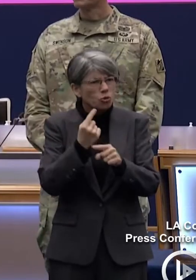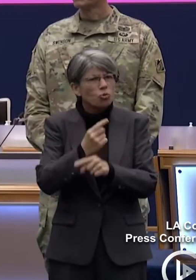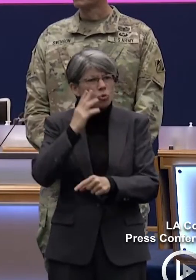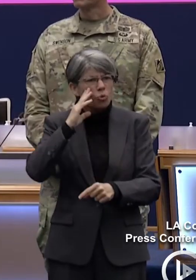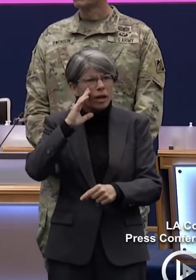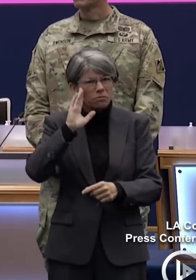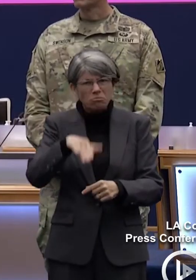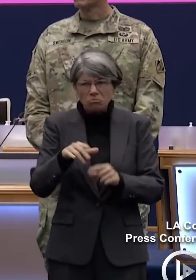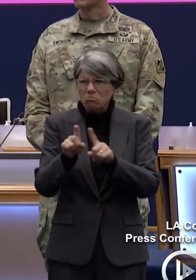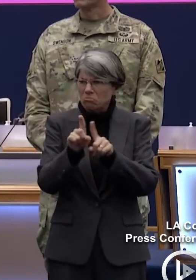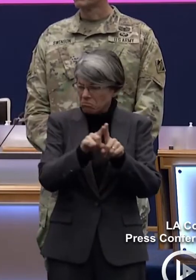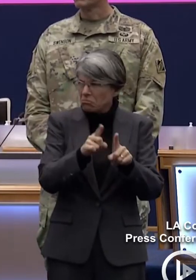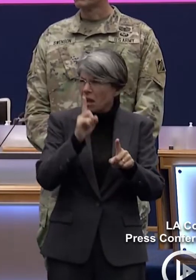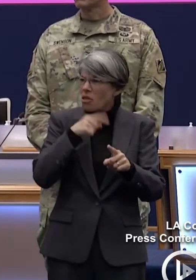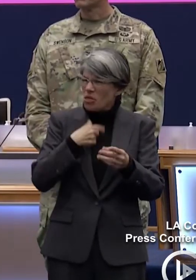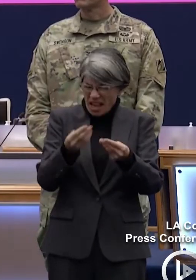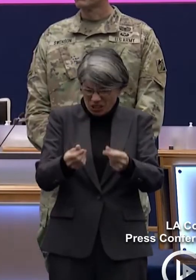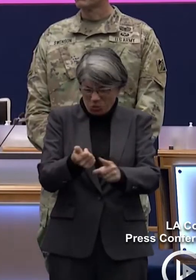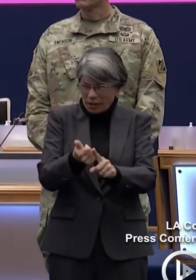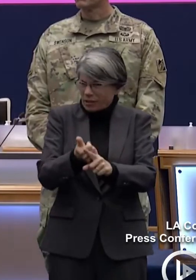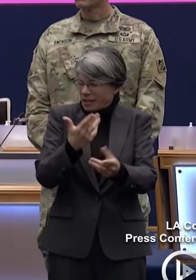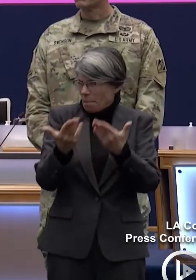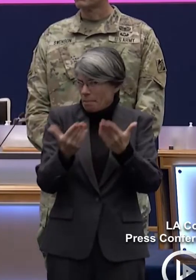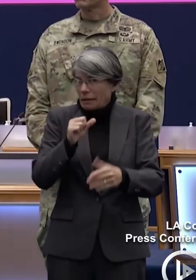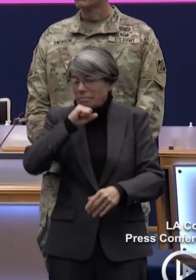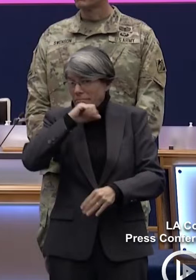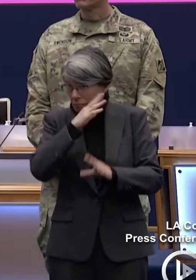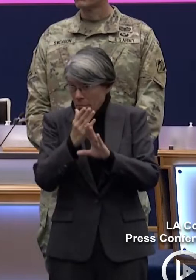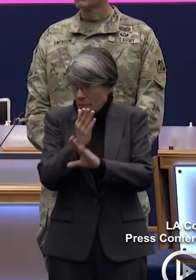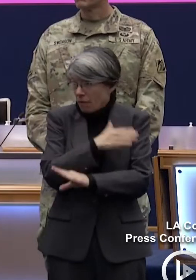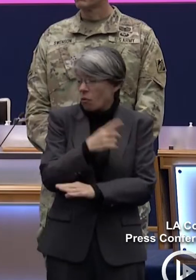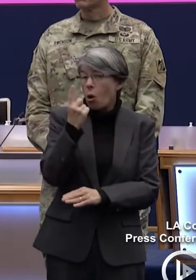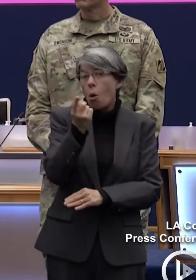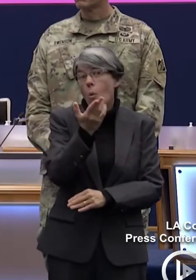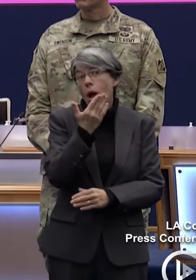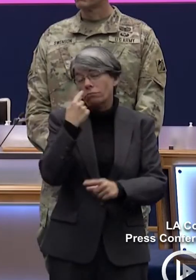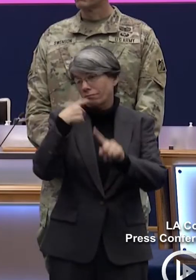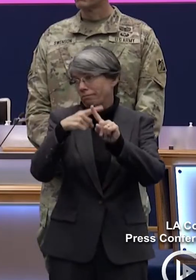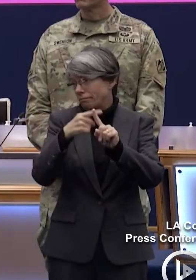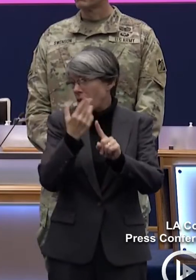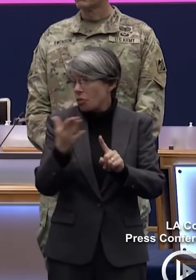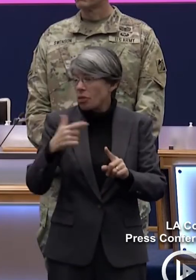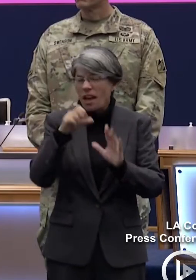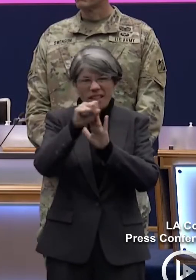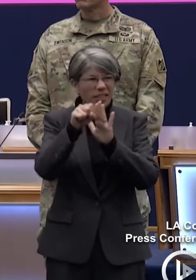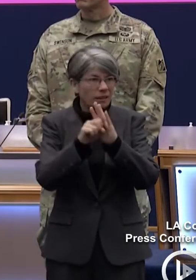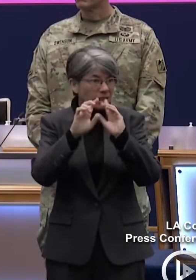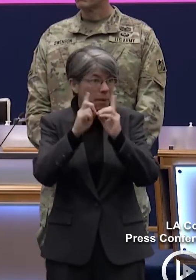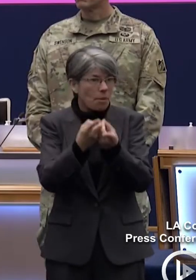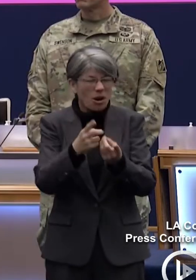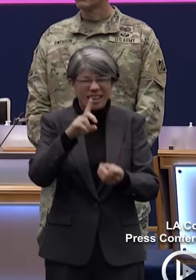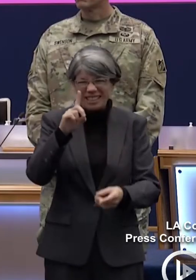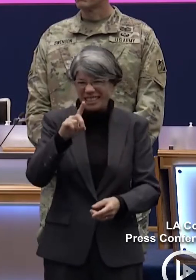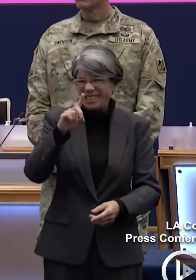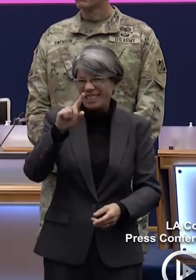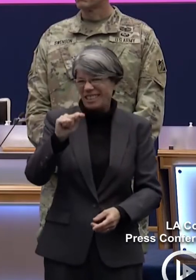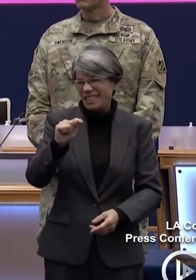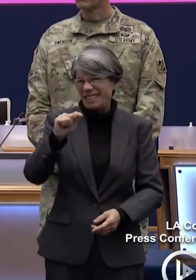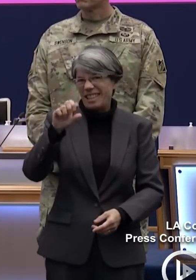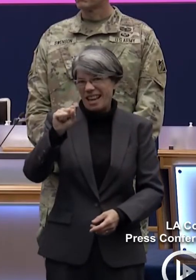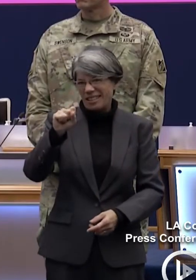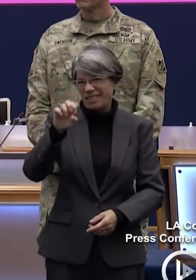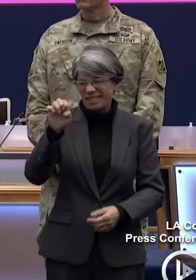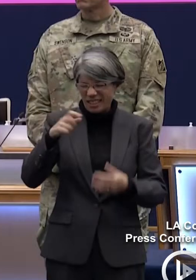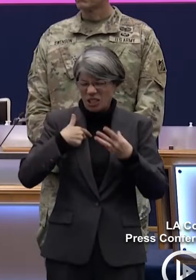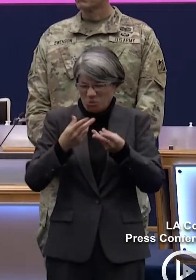that the soil may have been contaminated before. I mean, one good thing is the State Department, DTSC, has some